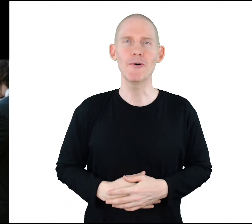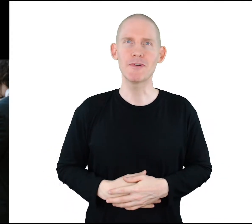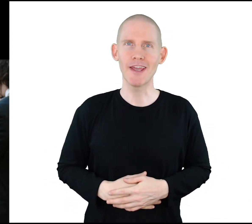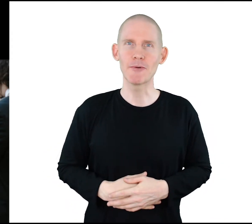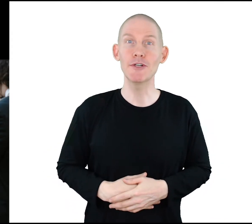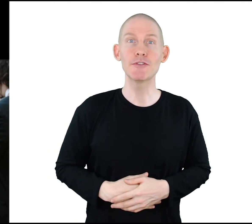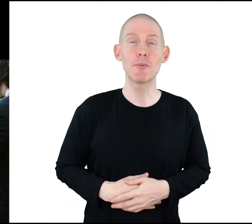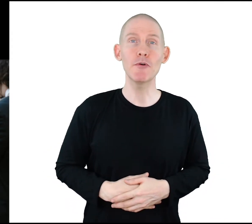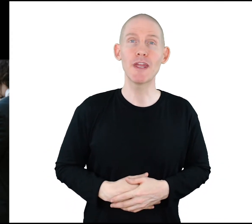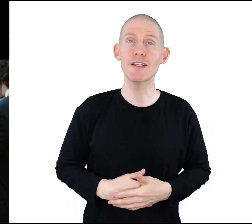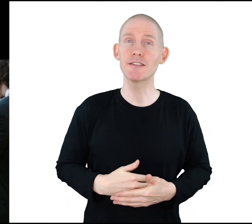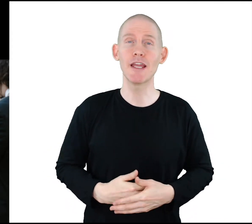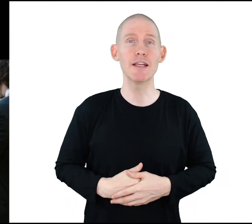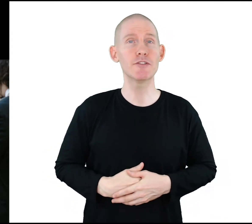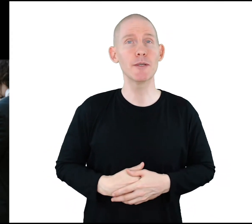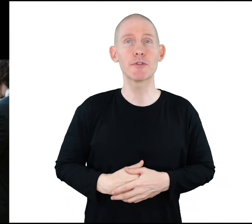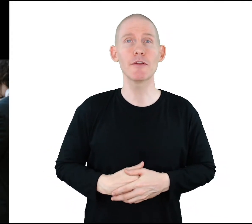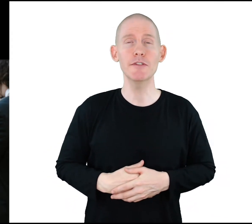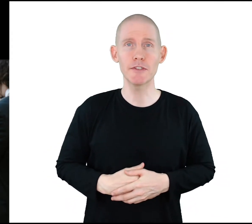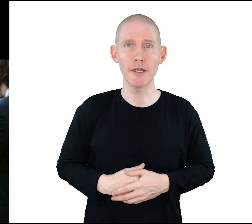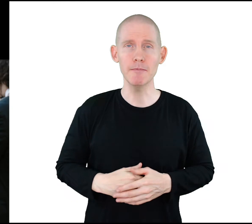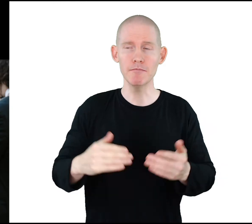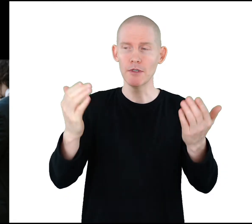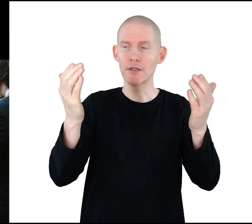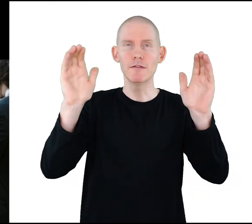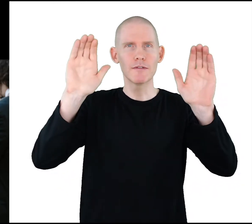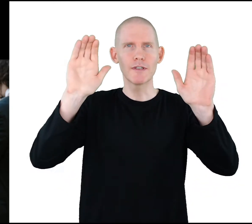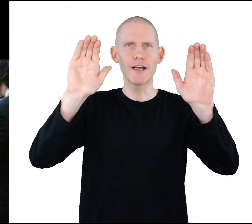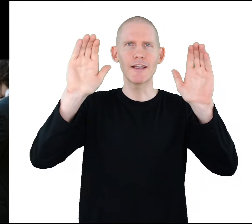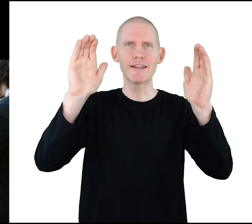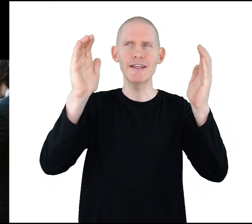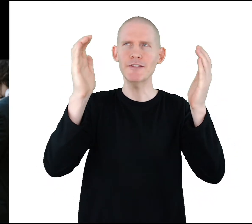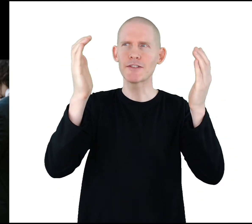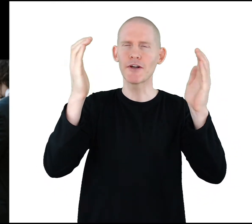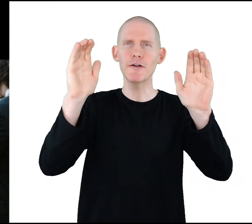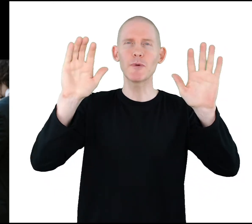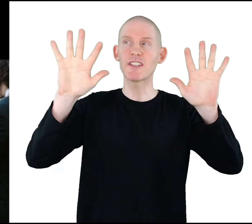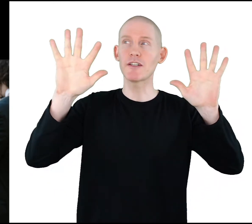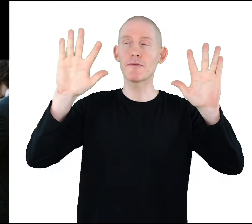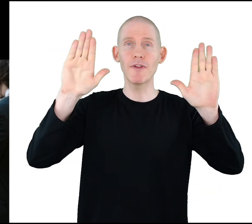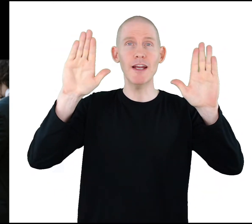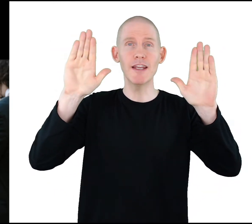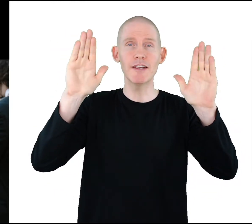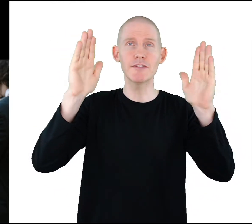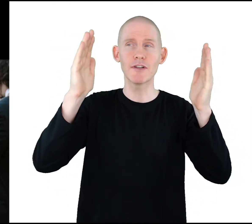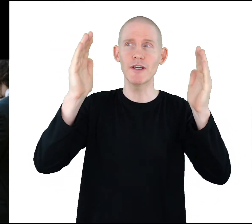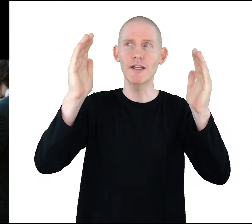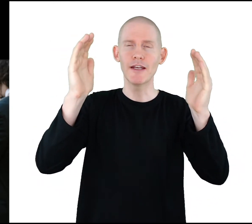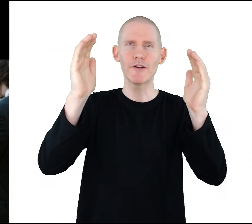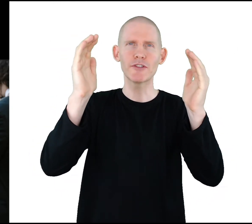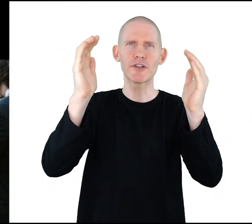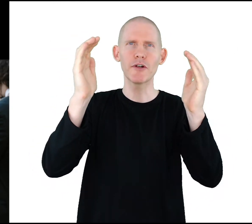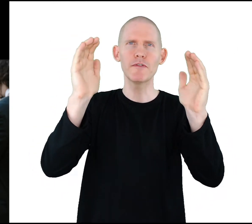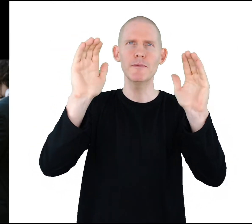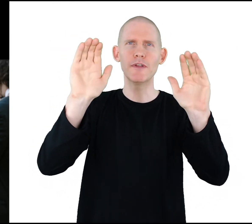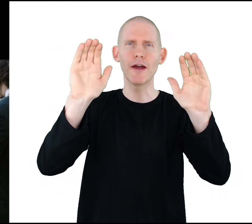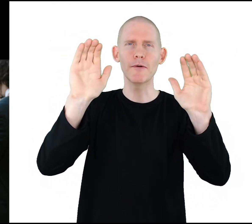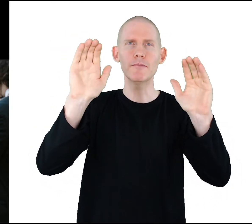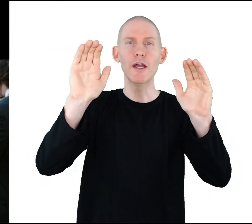Okay, we're going to use both hands and the hand shapes are the same. Kind of like this, curved. We can start flat hands, all right? Now just curve them down.